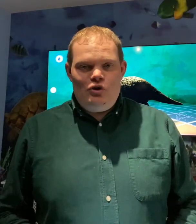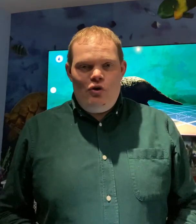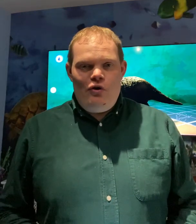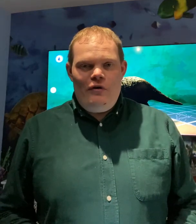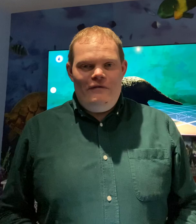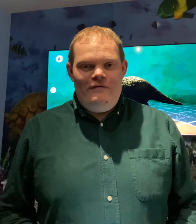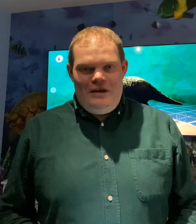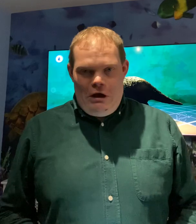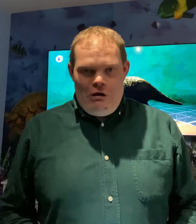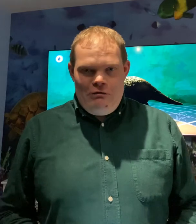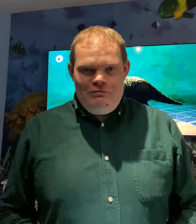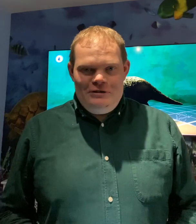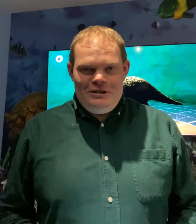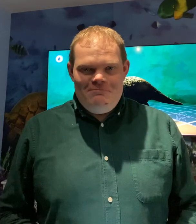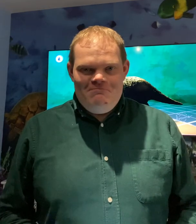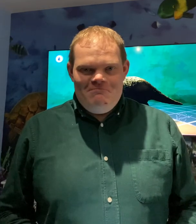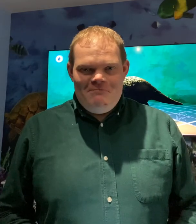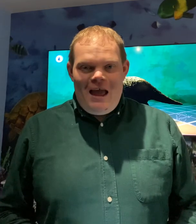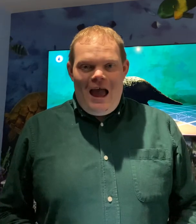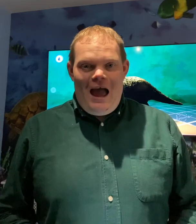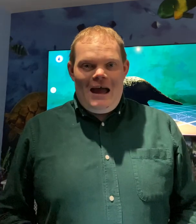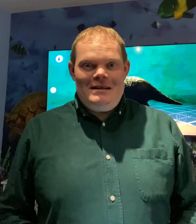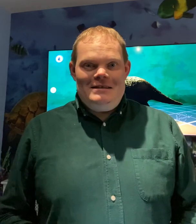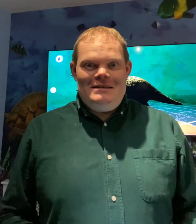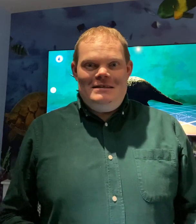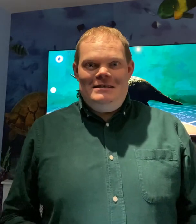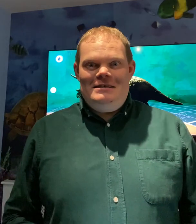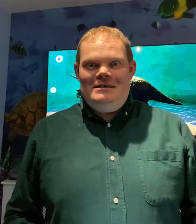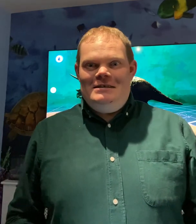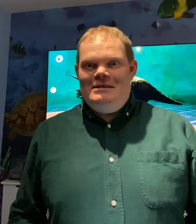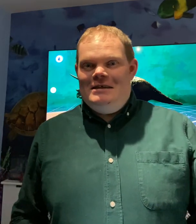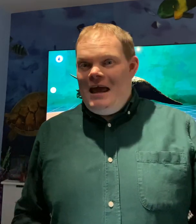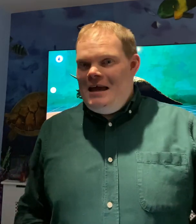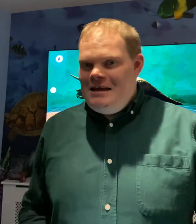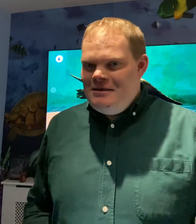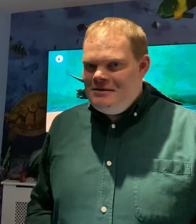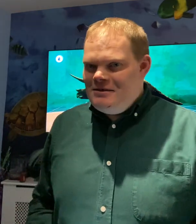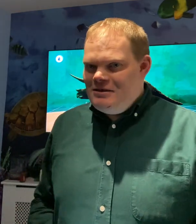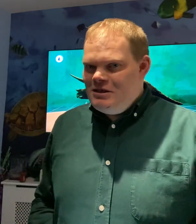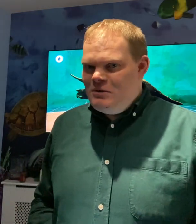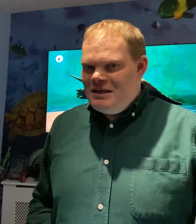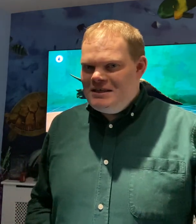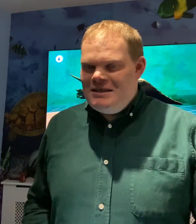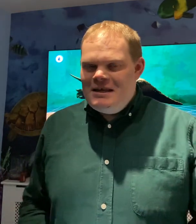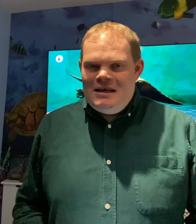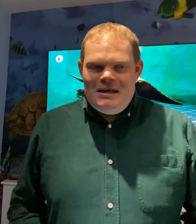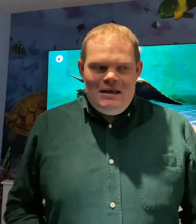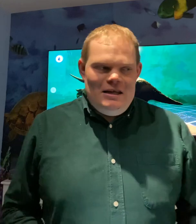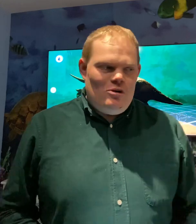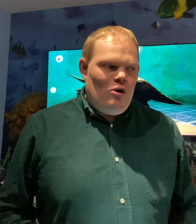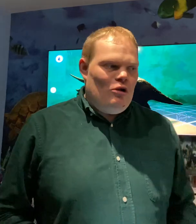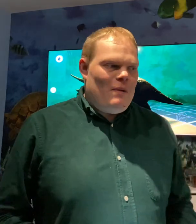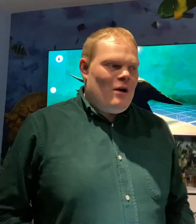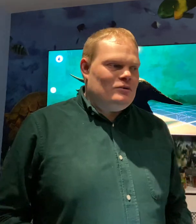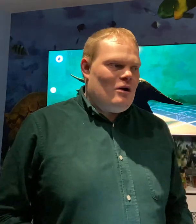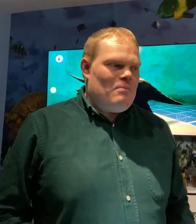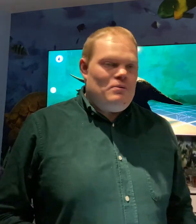dinosaur videos, and today's subject is all about a